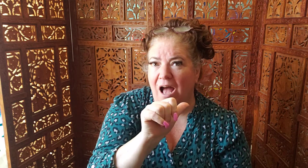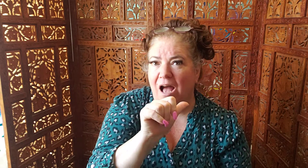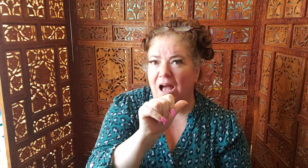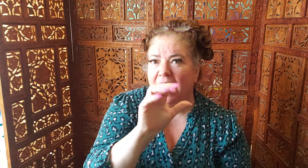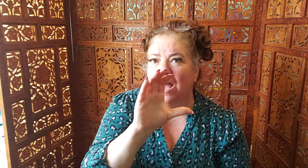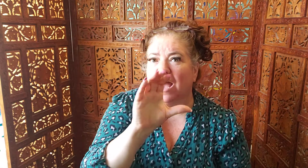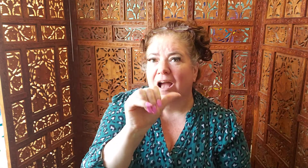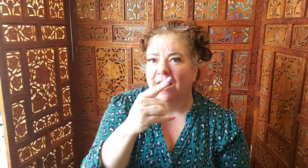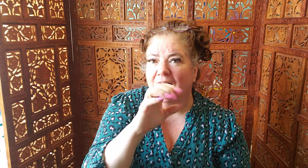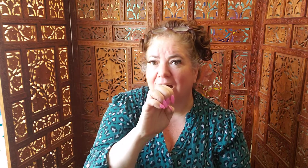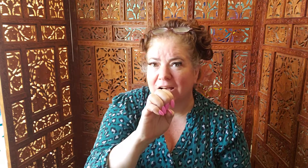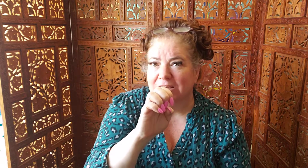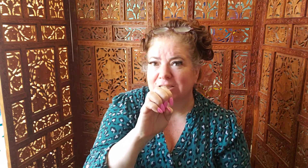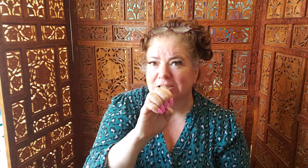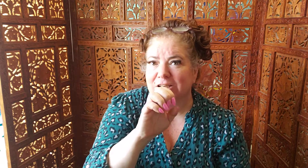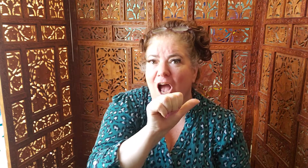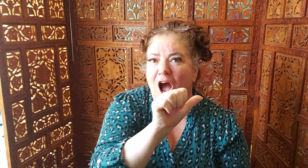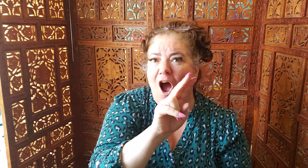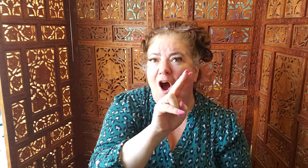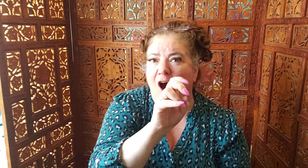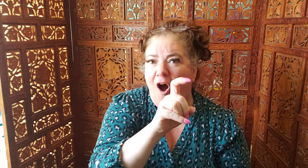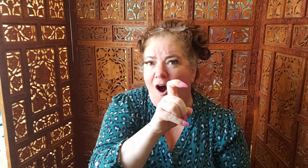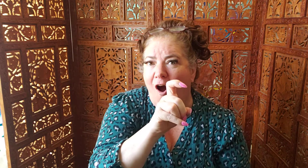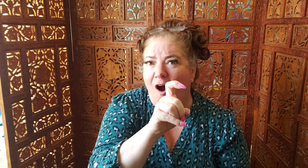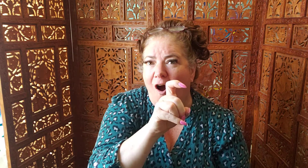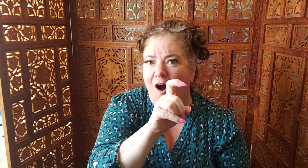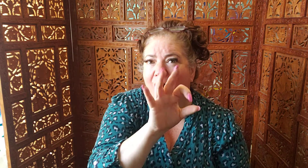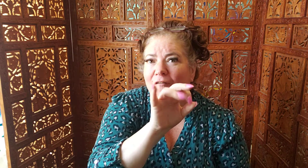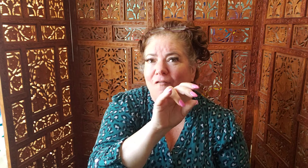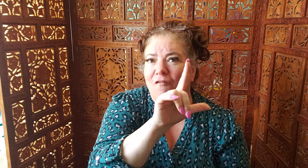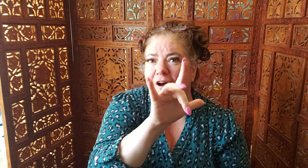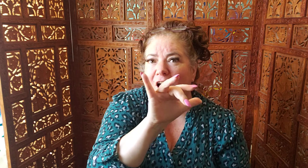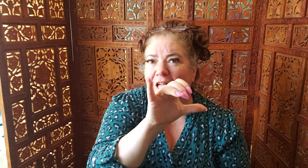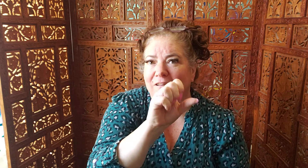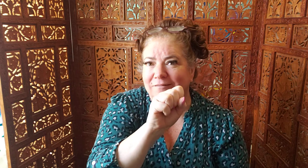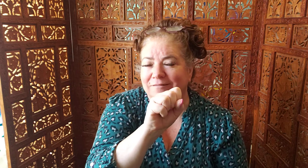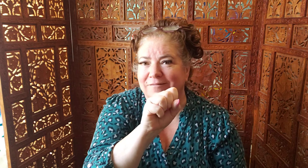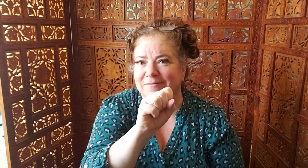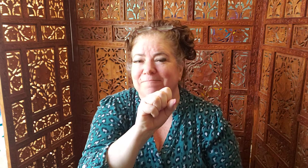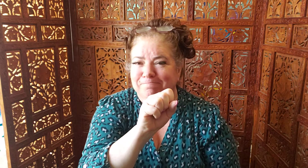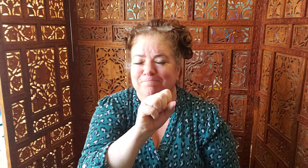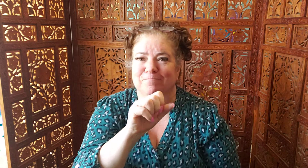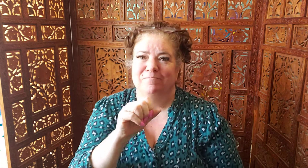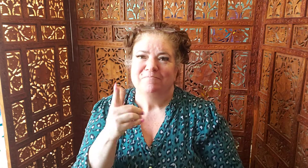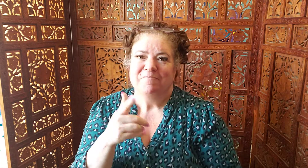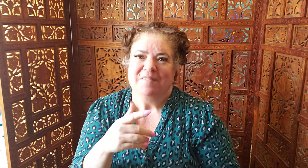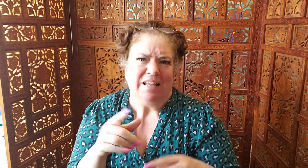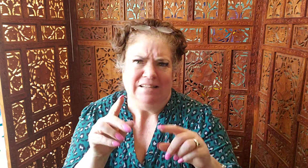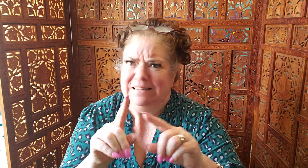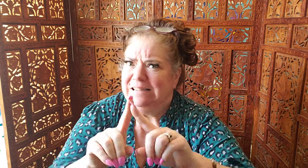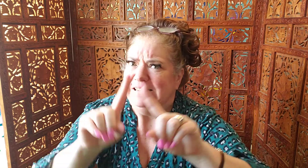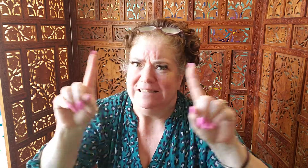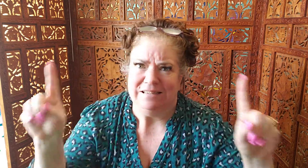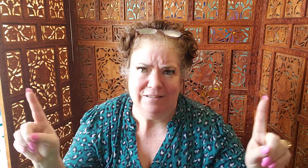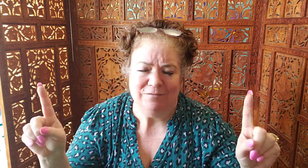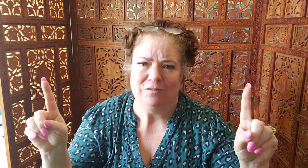forever shatters a myth about the musical theater. There has been a rumor around for a couple of years that the